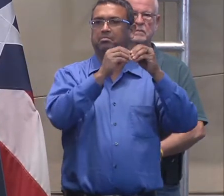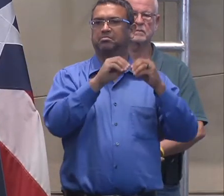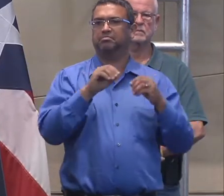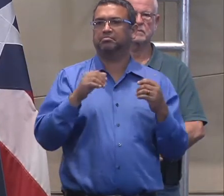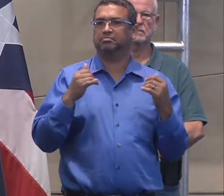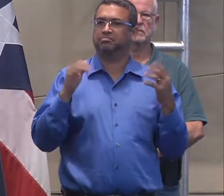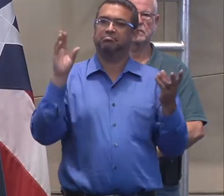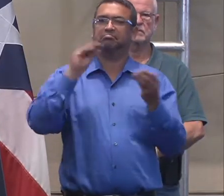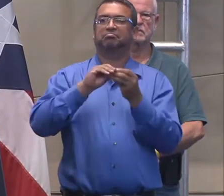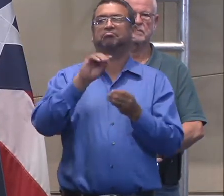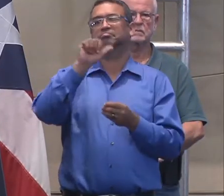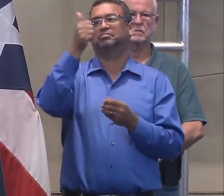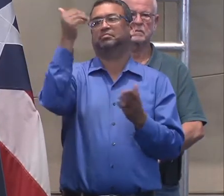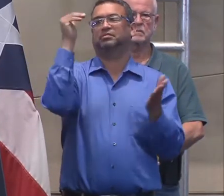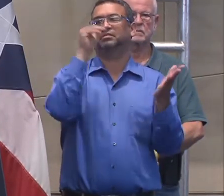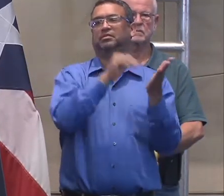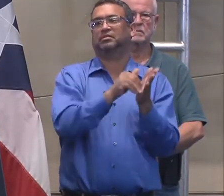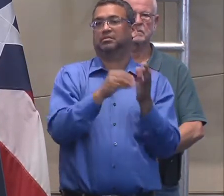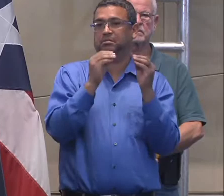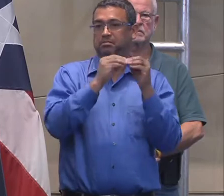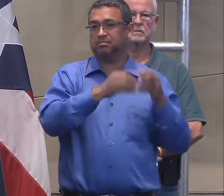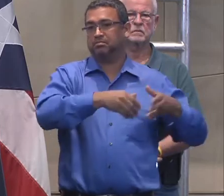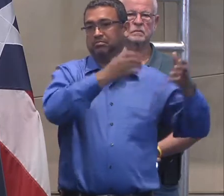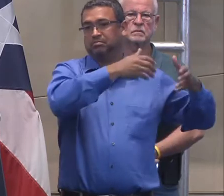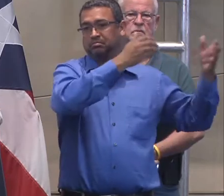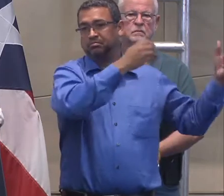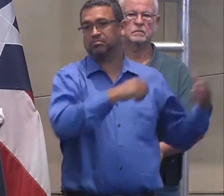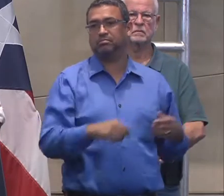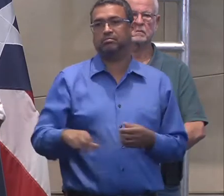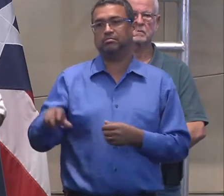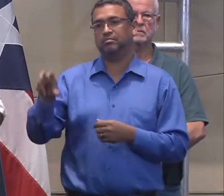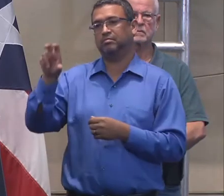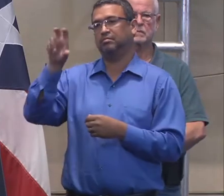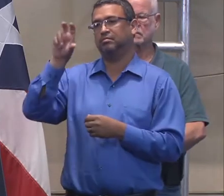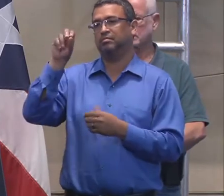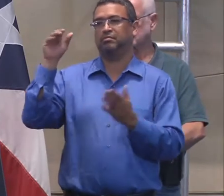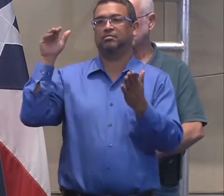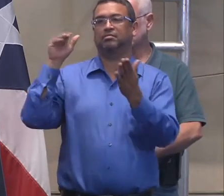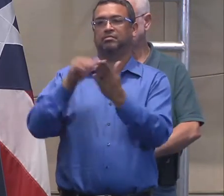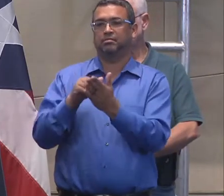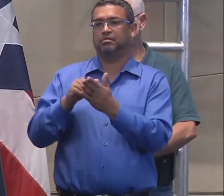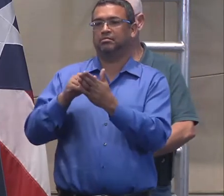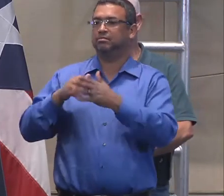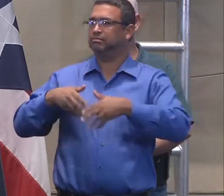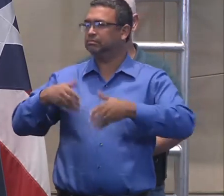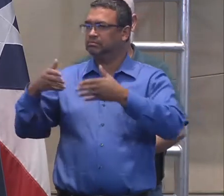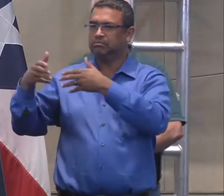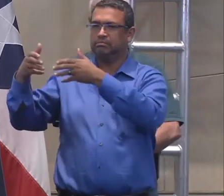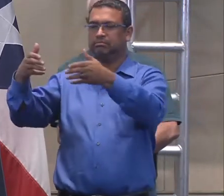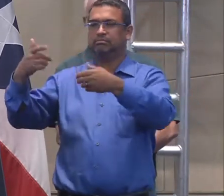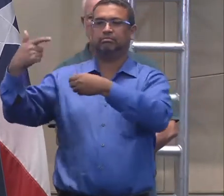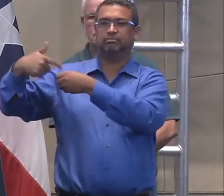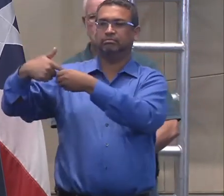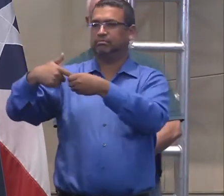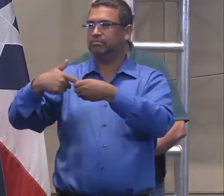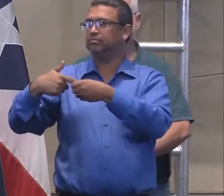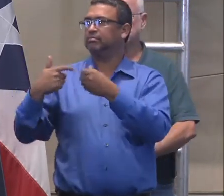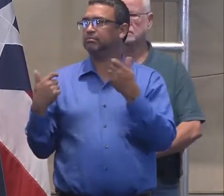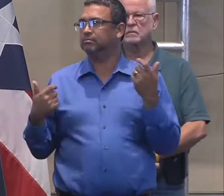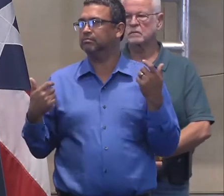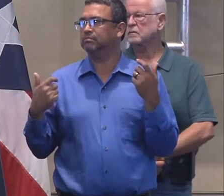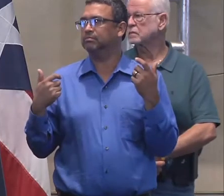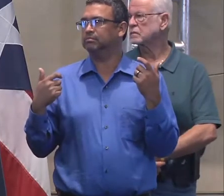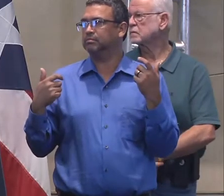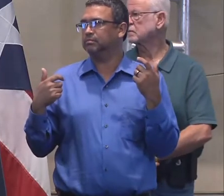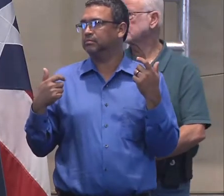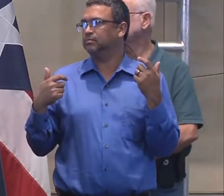barrels of diesel more and about 30,000 barrels of gasoline more in the island. As consumption